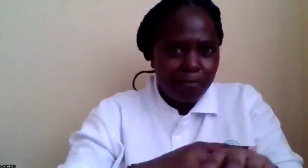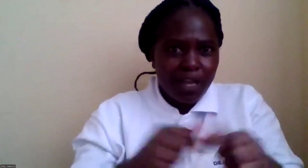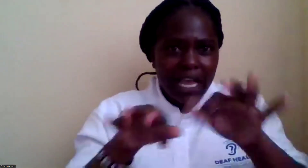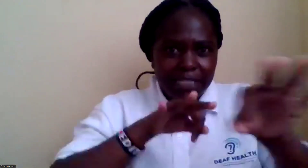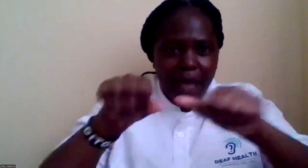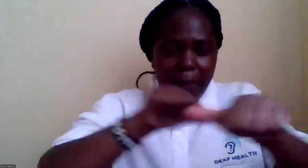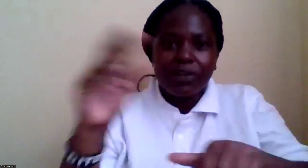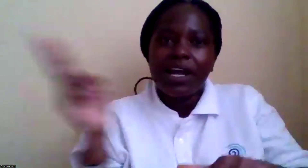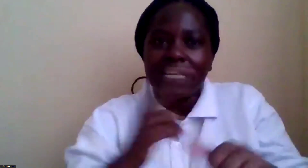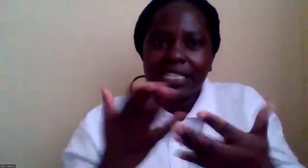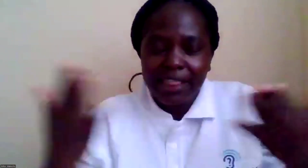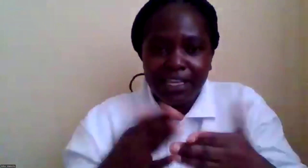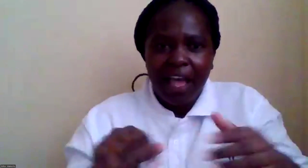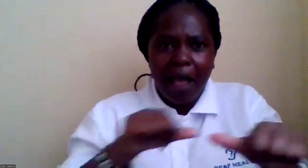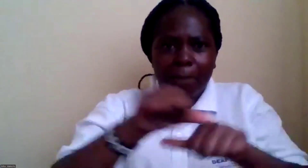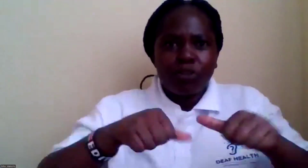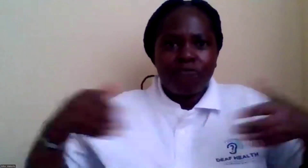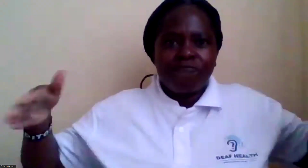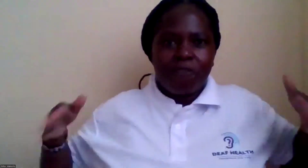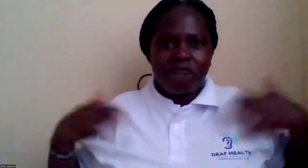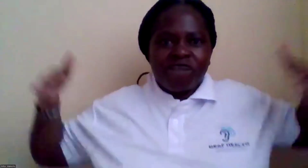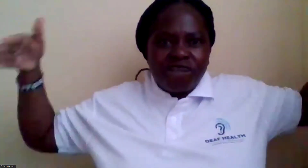risk factors? Yeah.